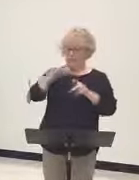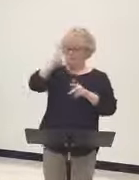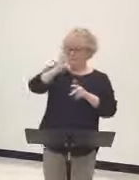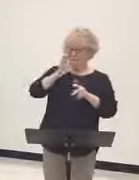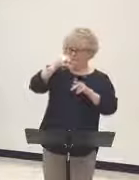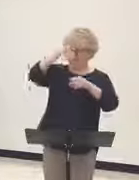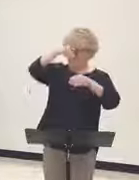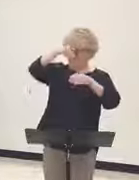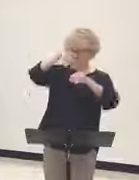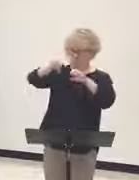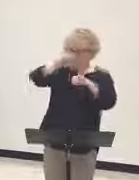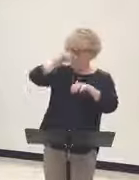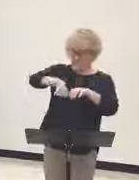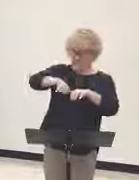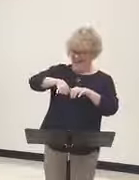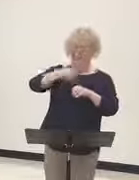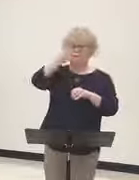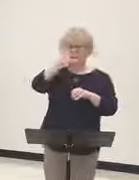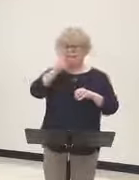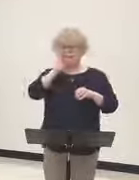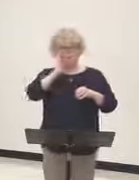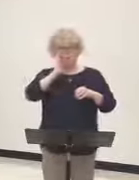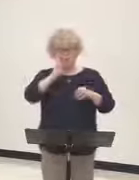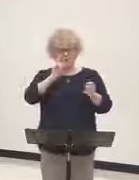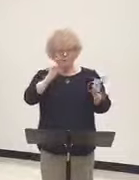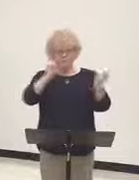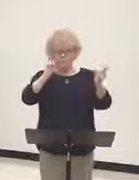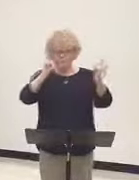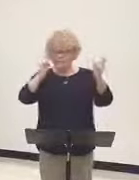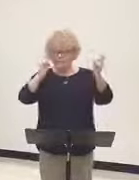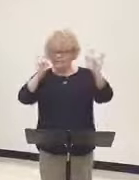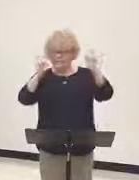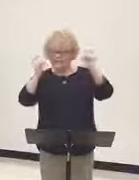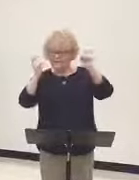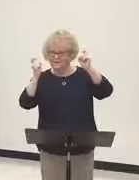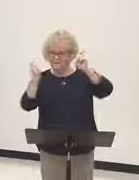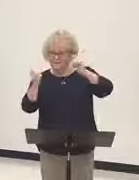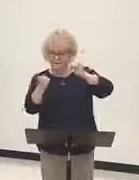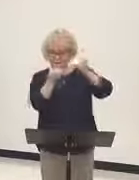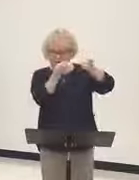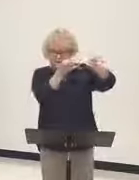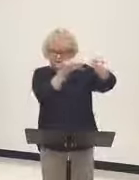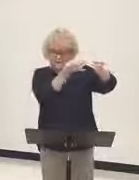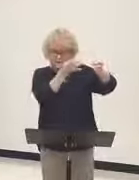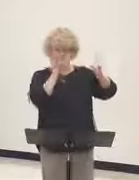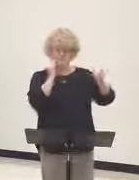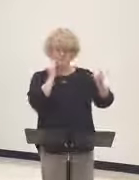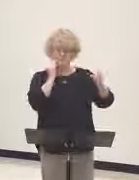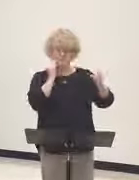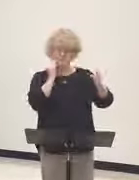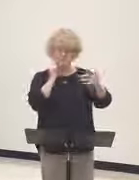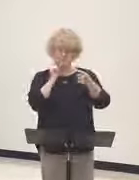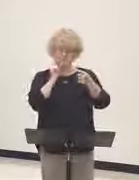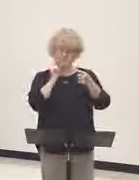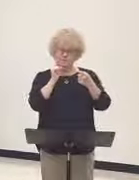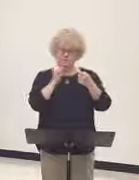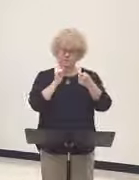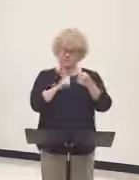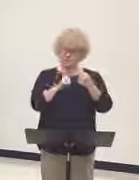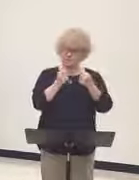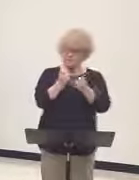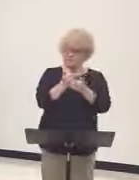do so, God will transform that awful experience